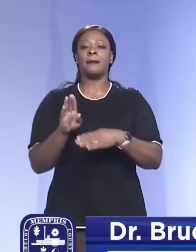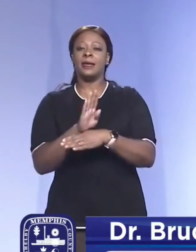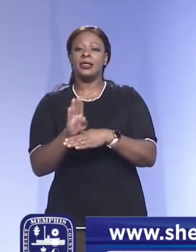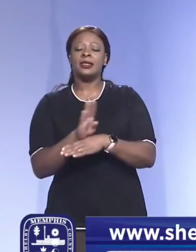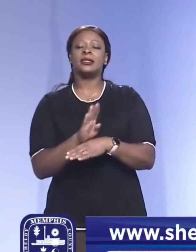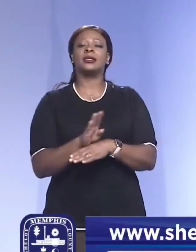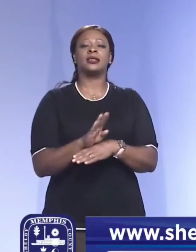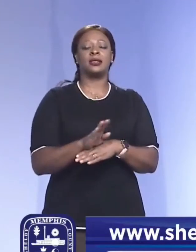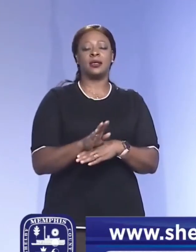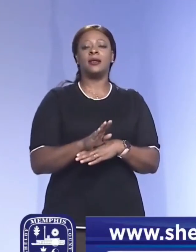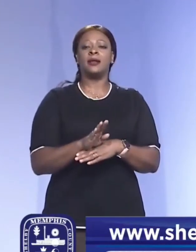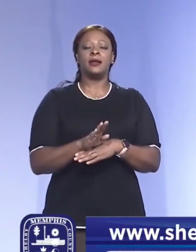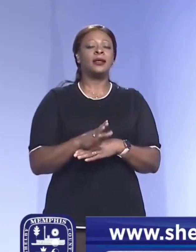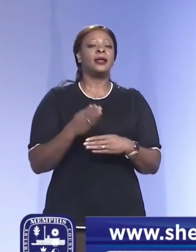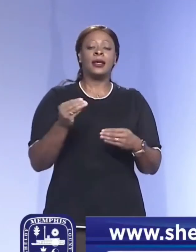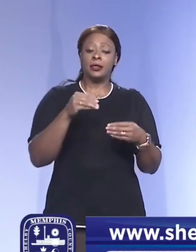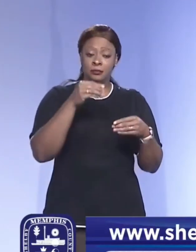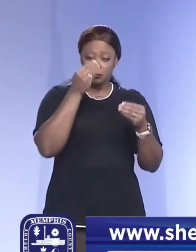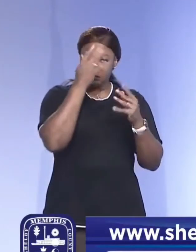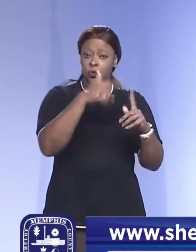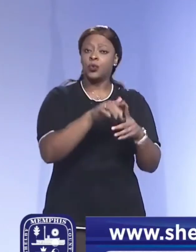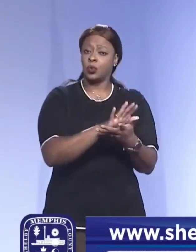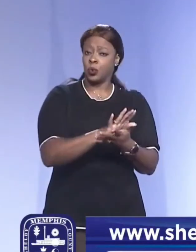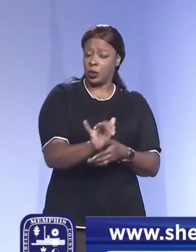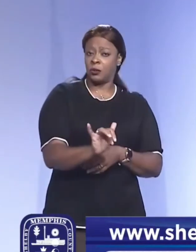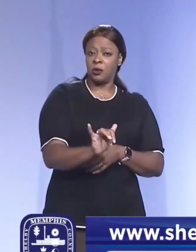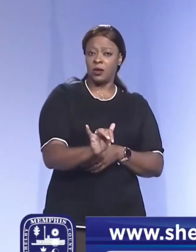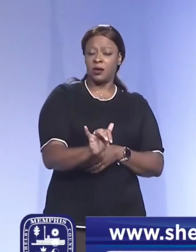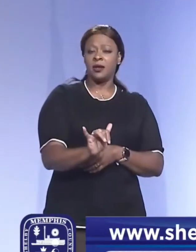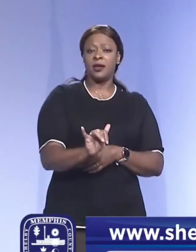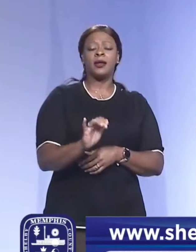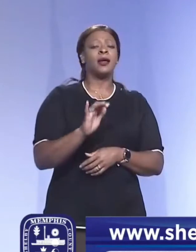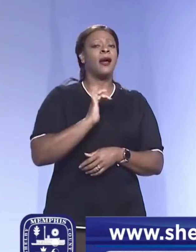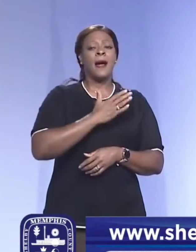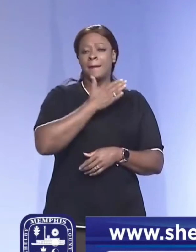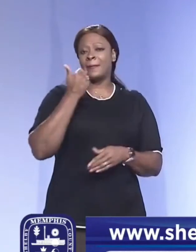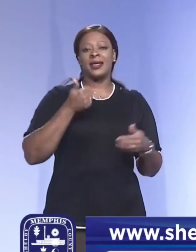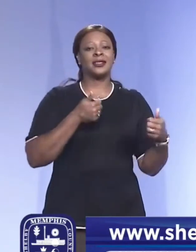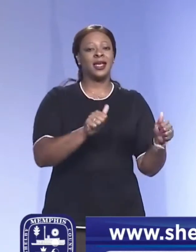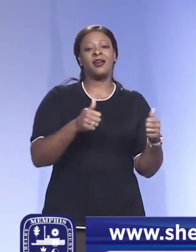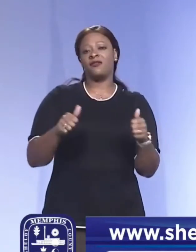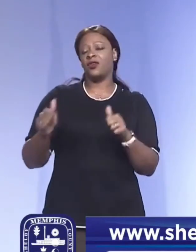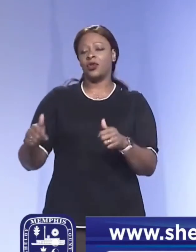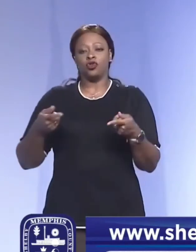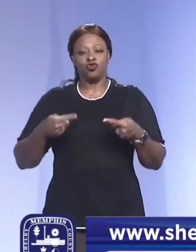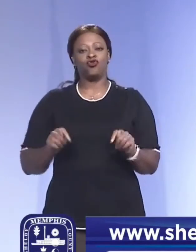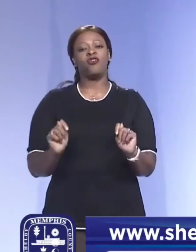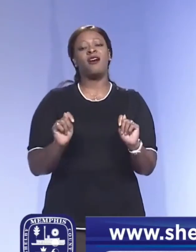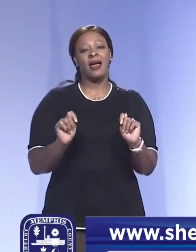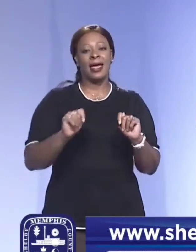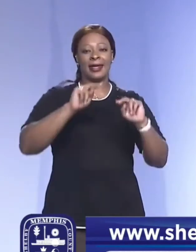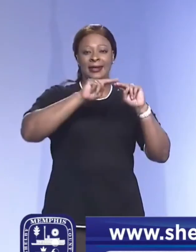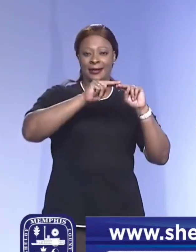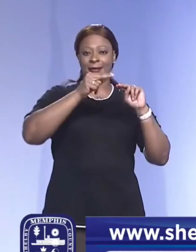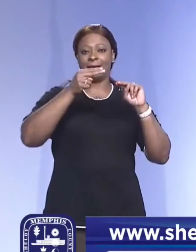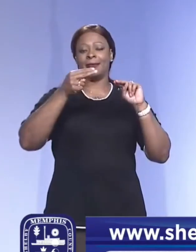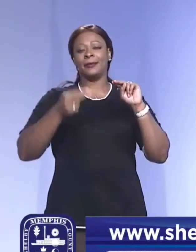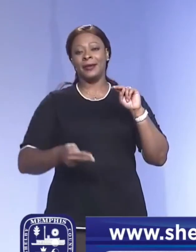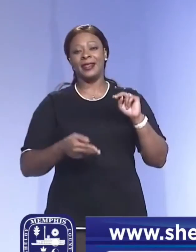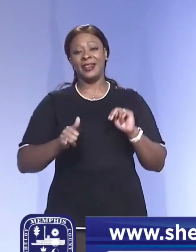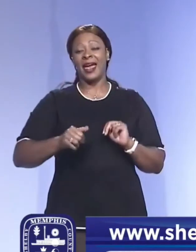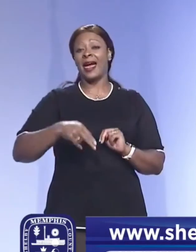businesses, and to schools are our best effort to try to decrease the